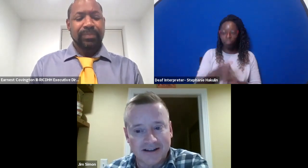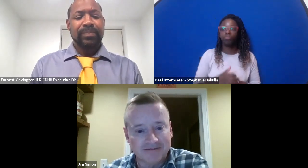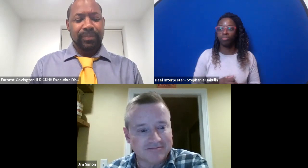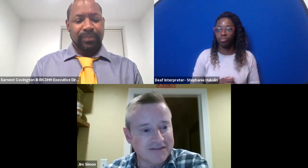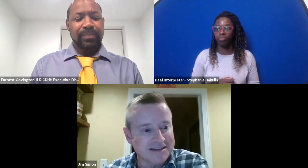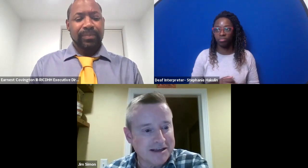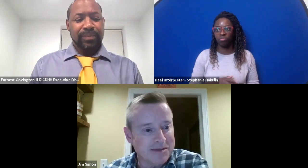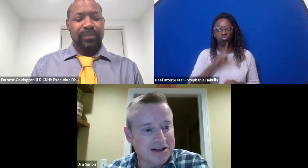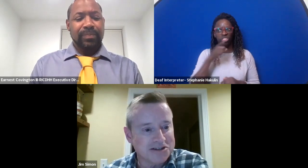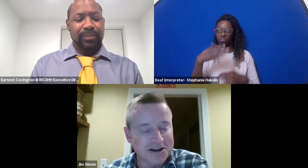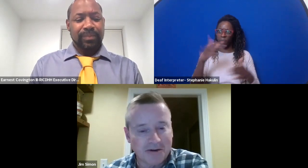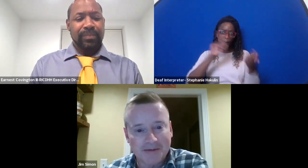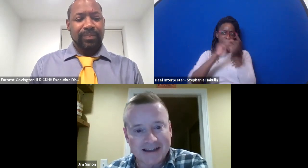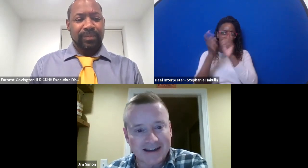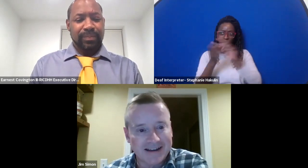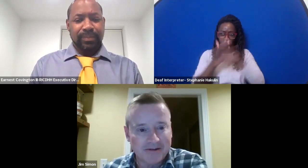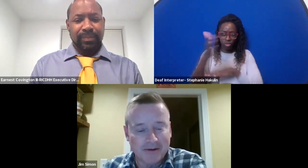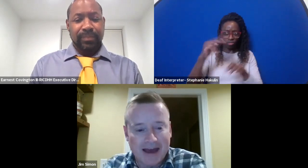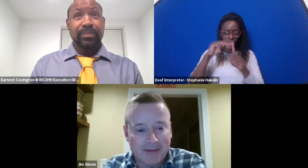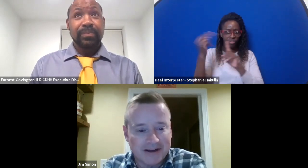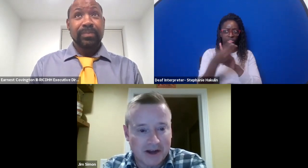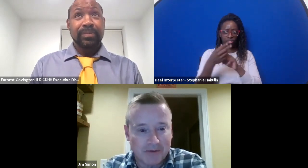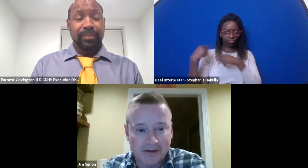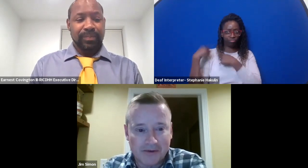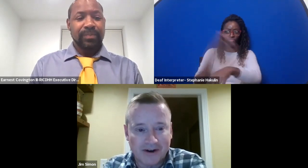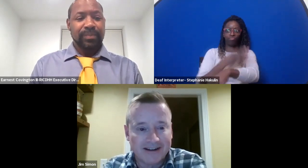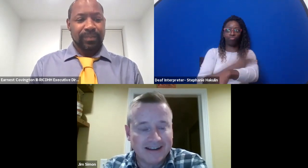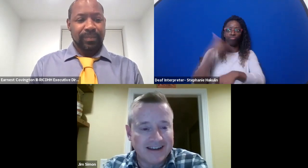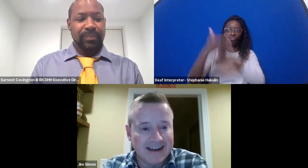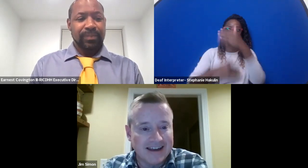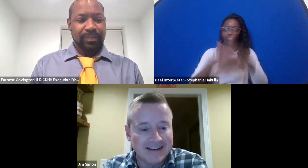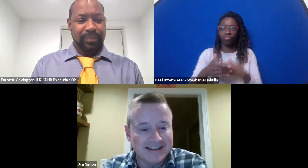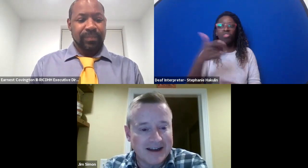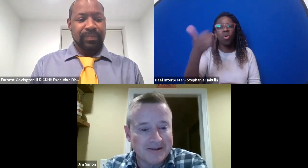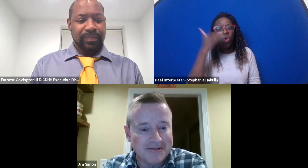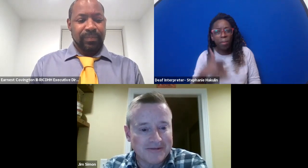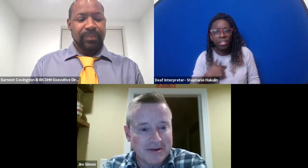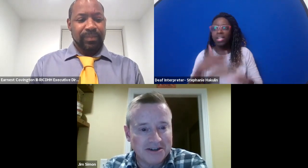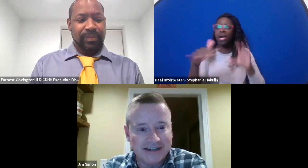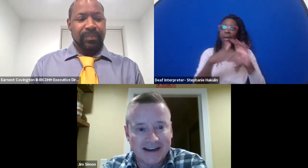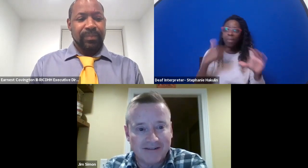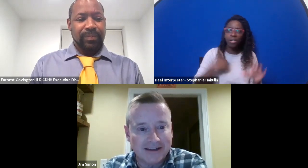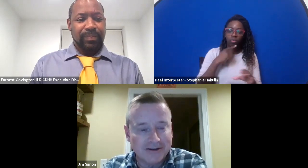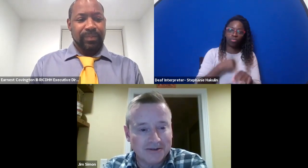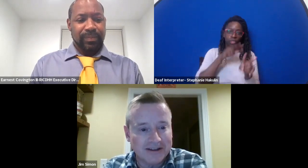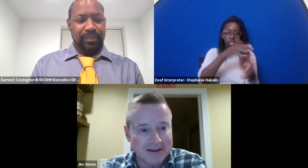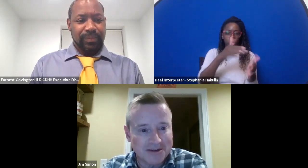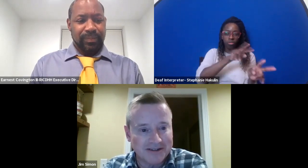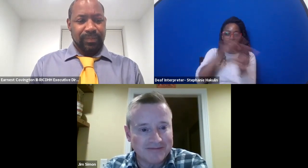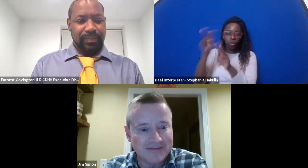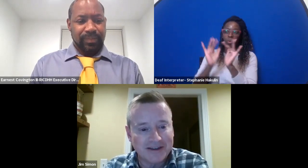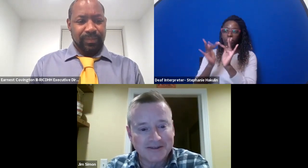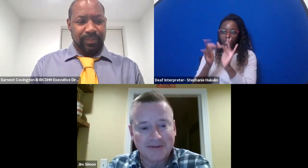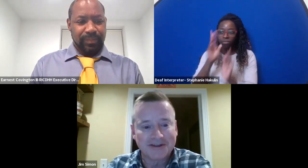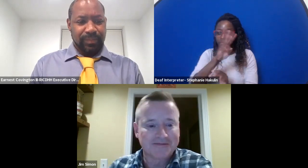call, give us an email, check our website. We'd be happy to talk with you more. And we appreciate everything you do at the